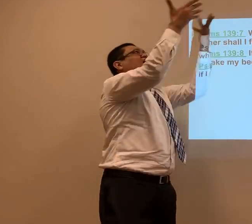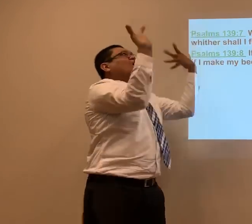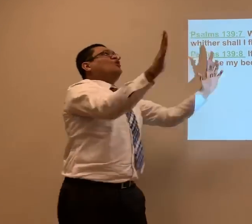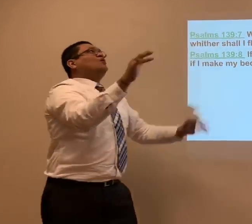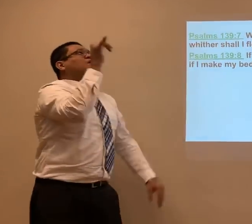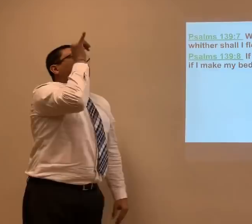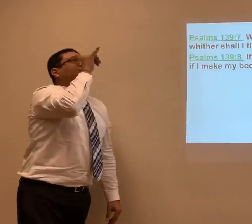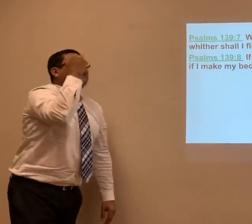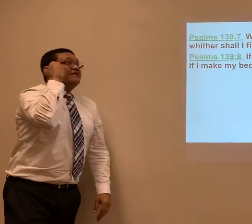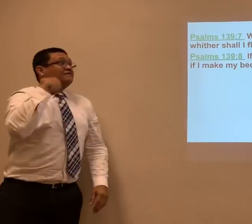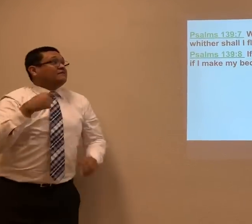thou art there.